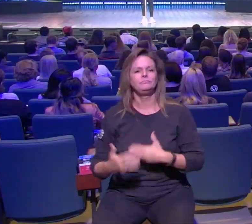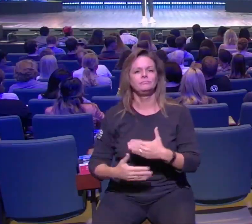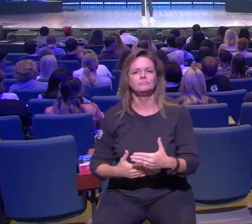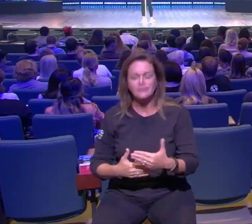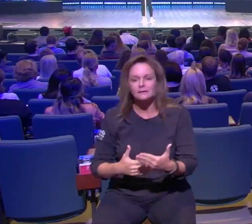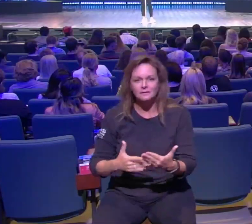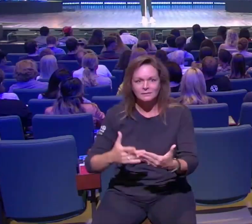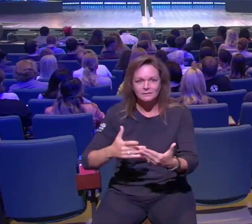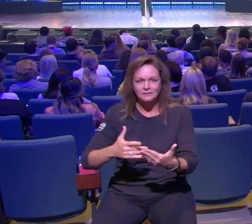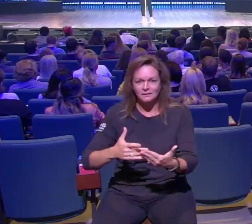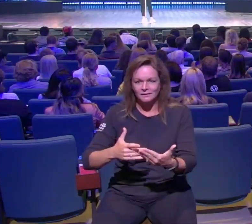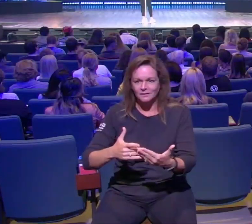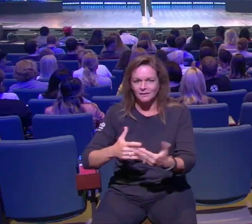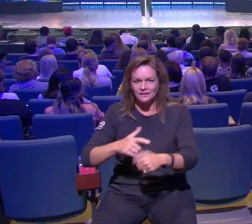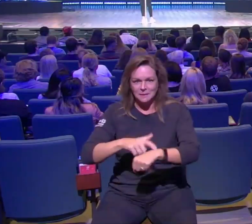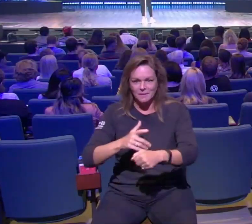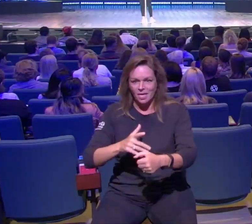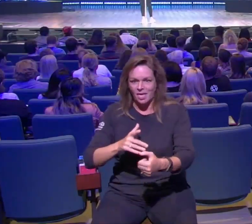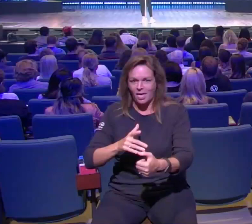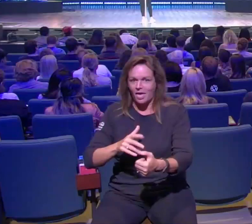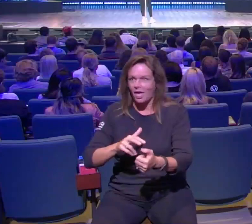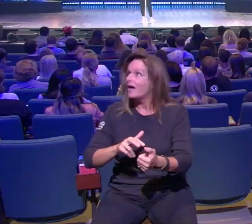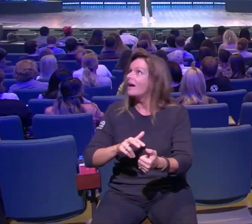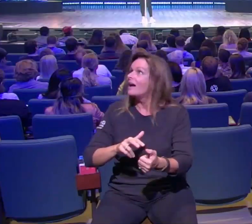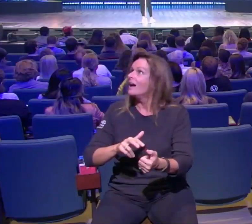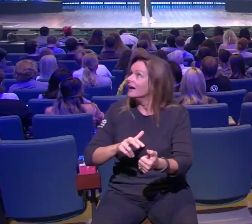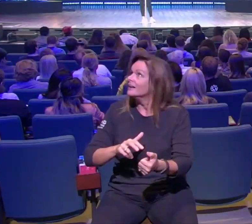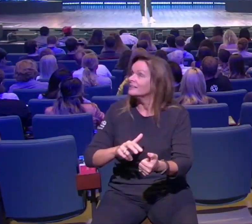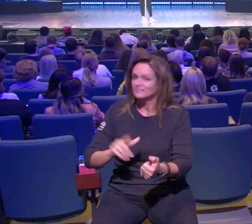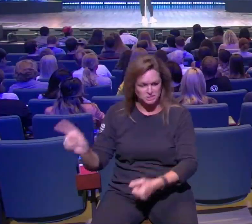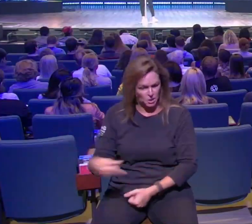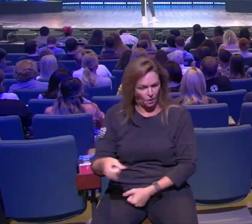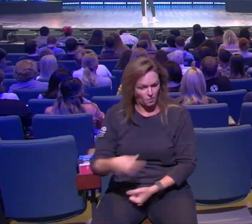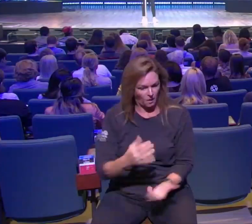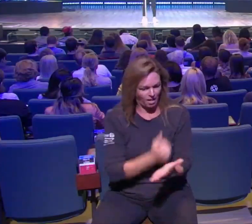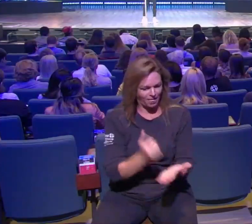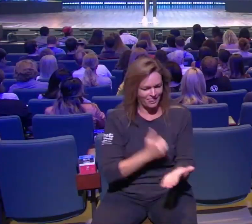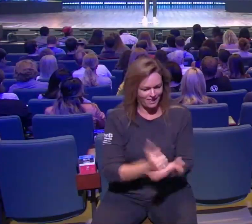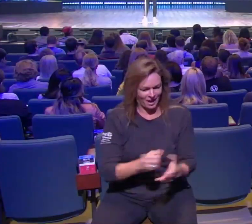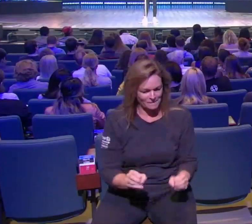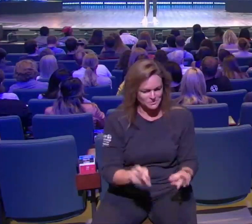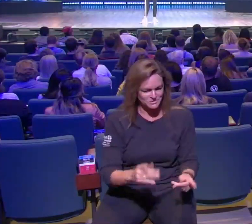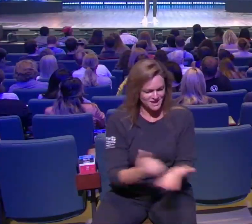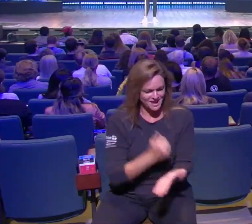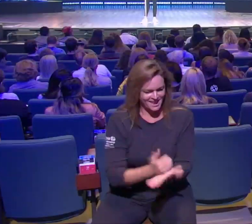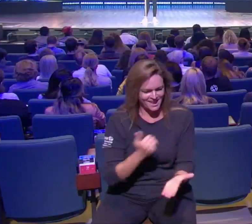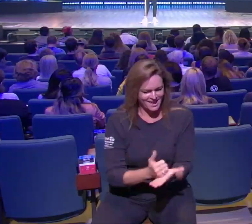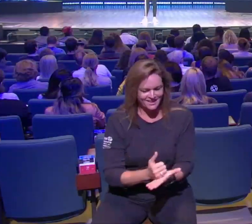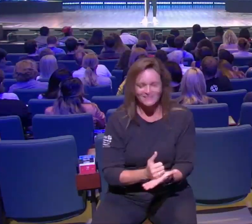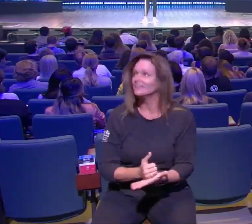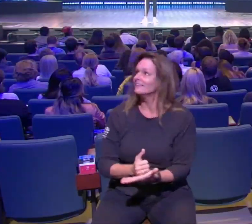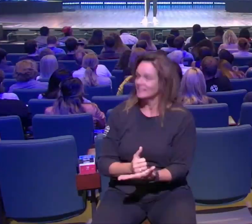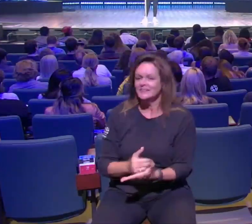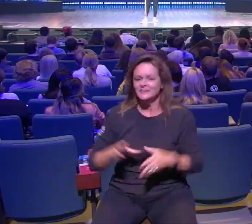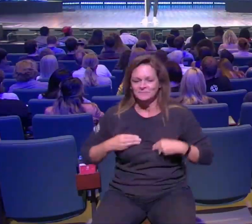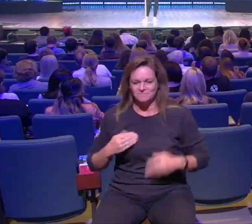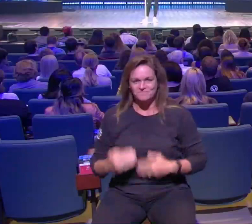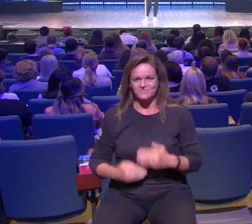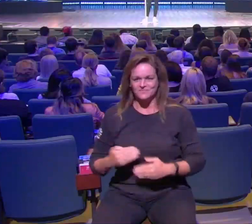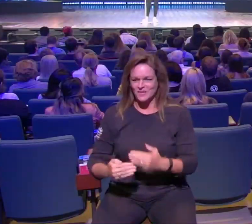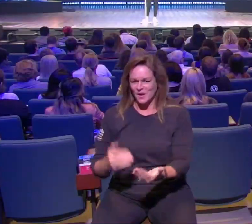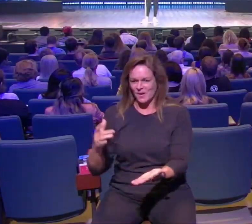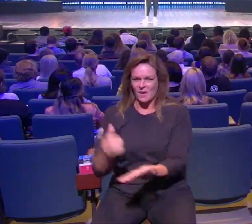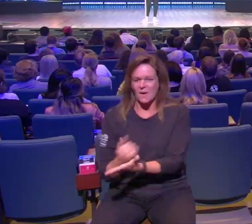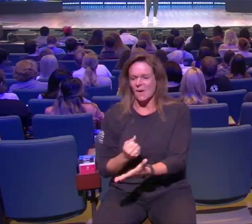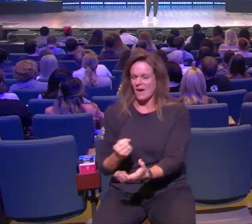I did not know that night when I showed up for work and I was standing at that checkout counter that at the end of